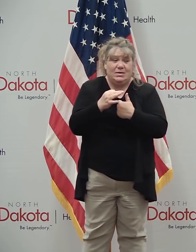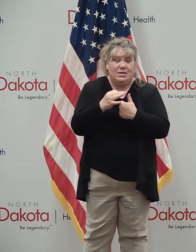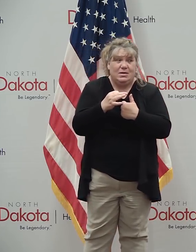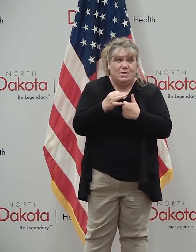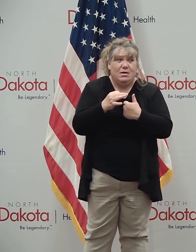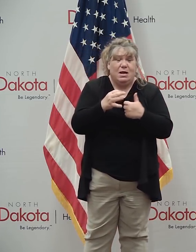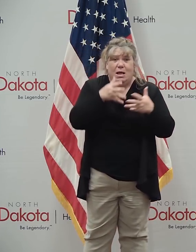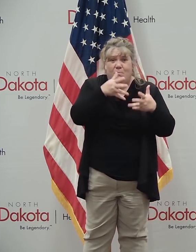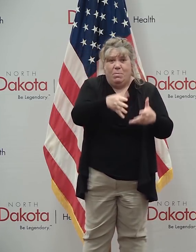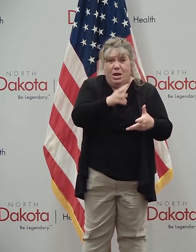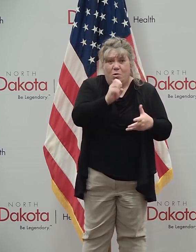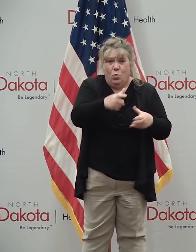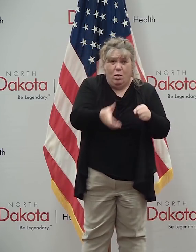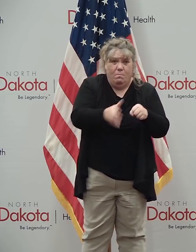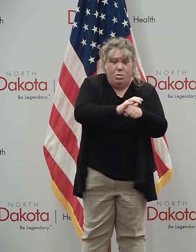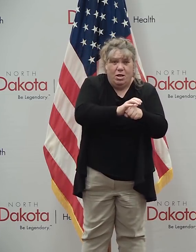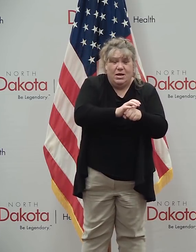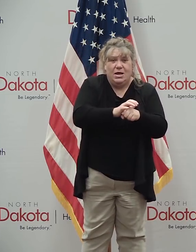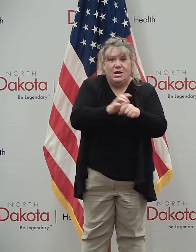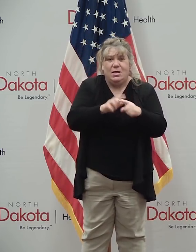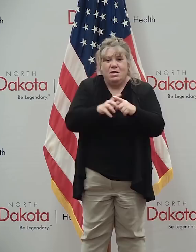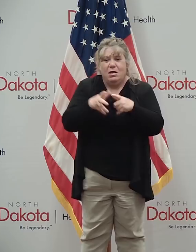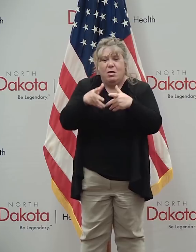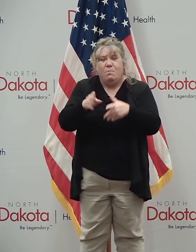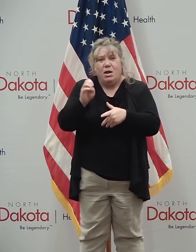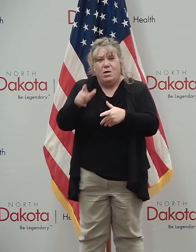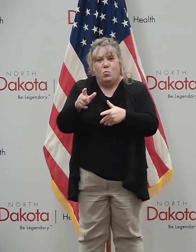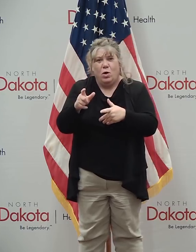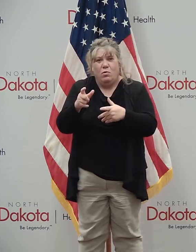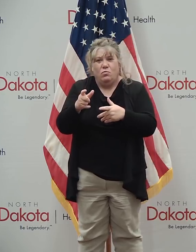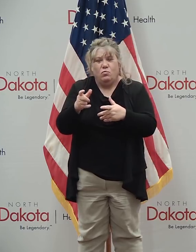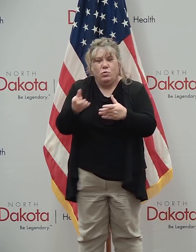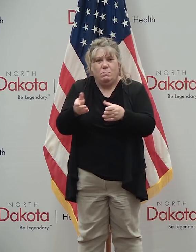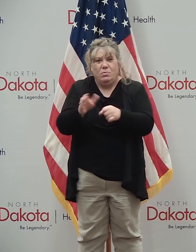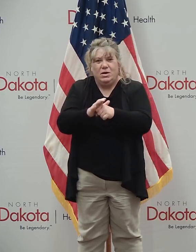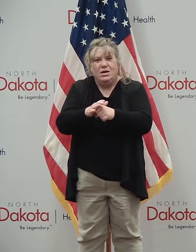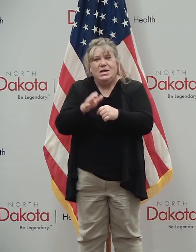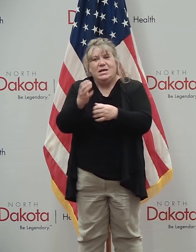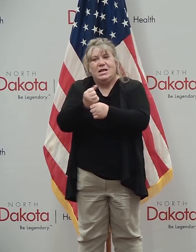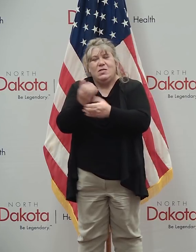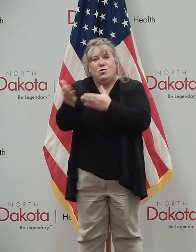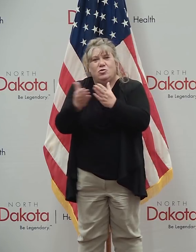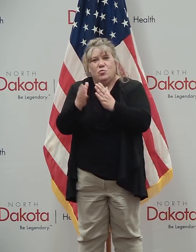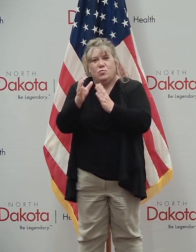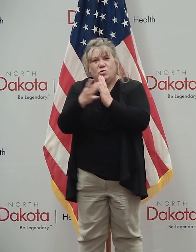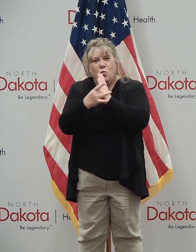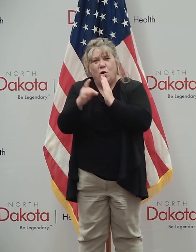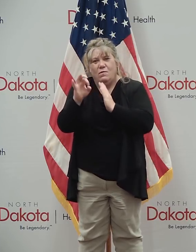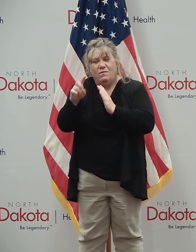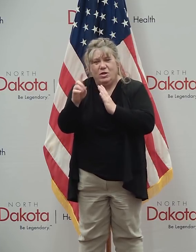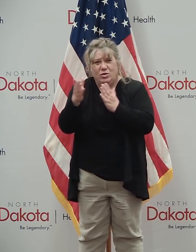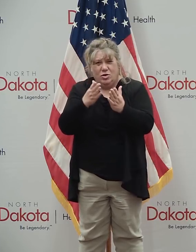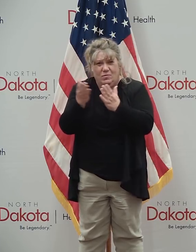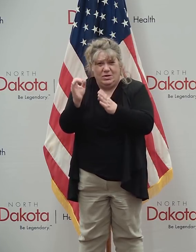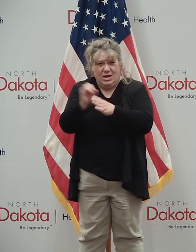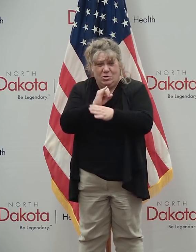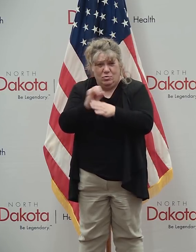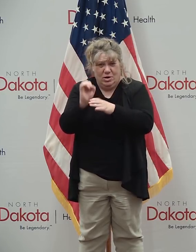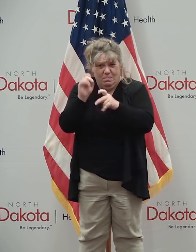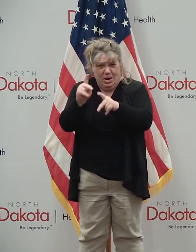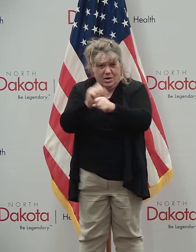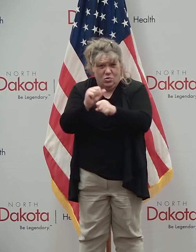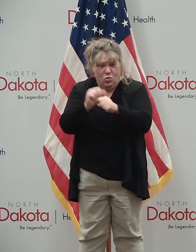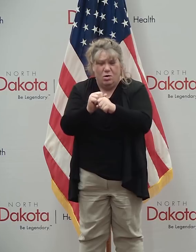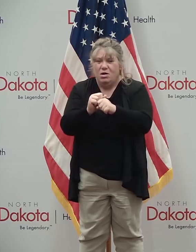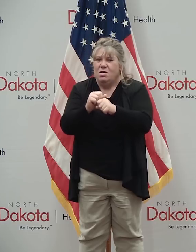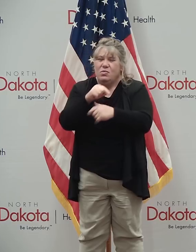plugging, environmental remediation, research pilot projects, getting the oil field service industry back to work. These are